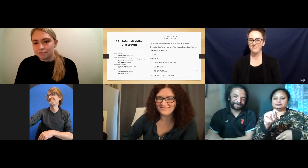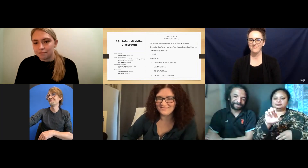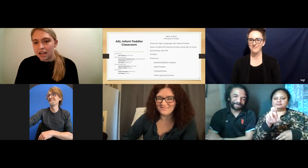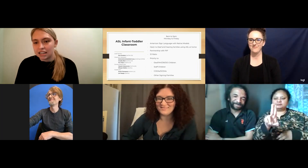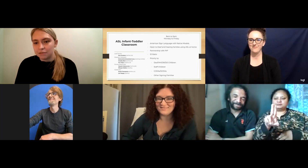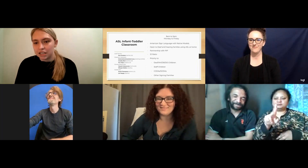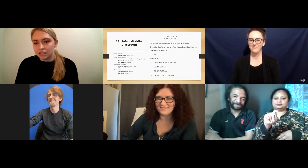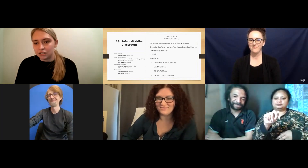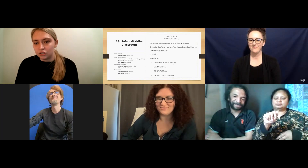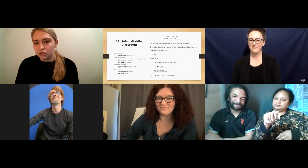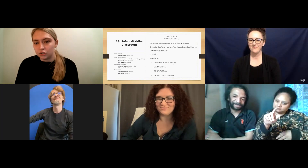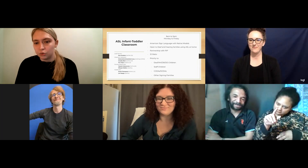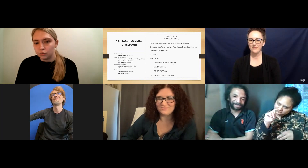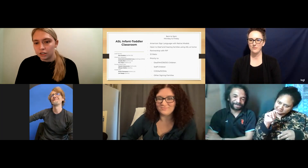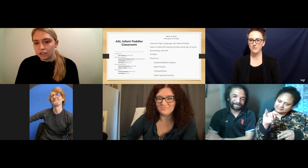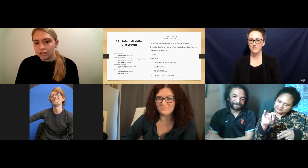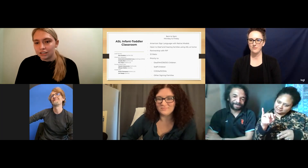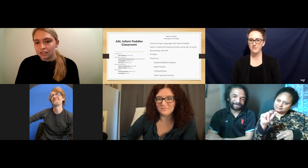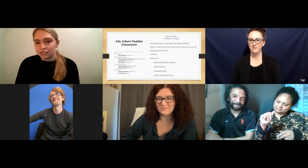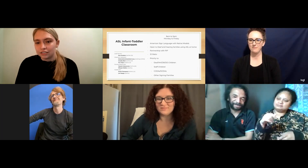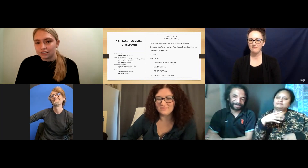Hi, my name is